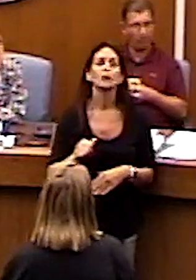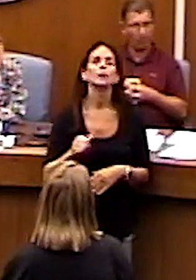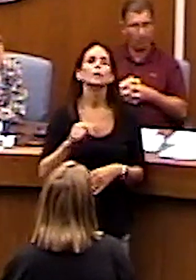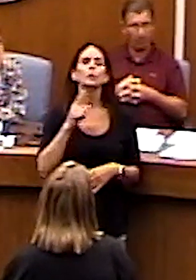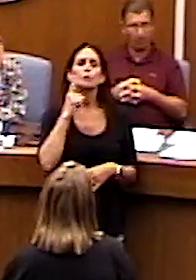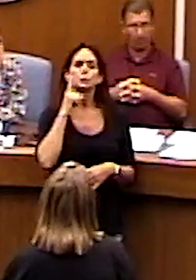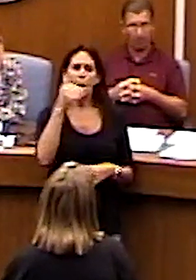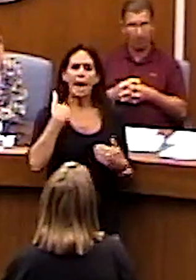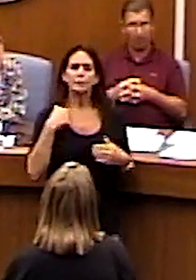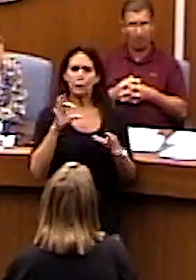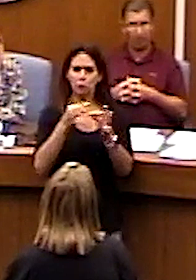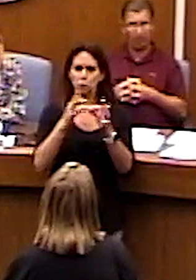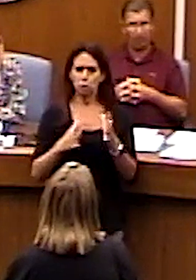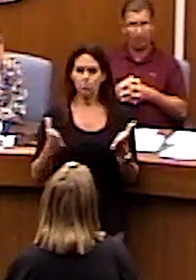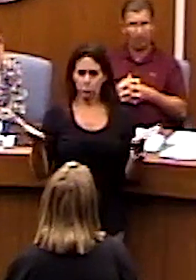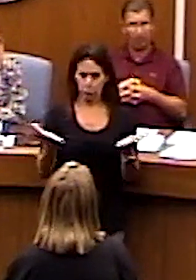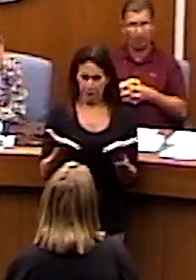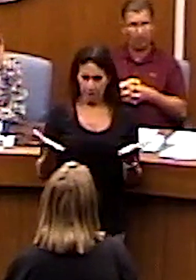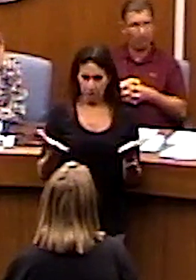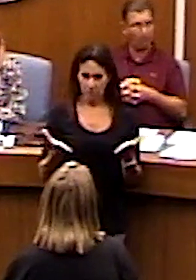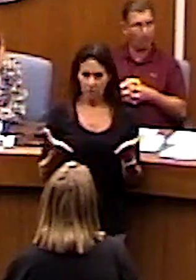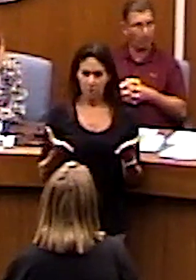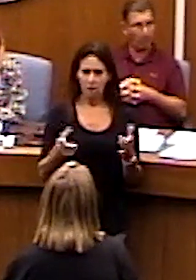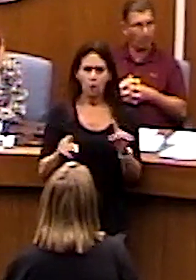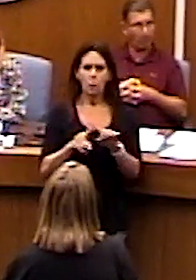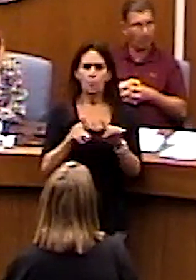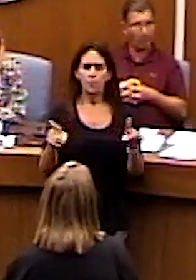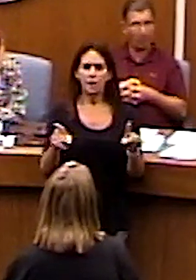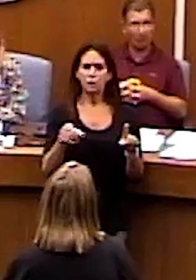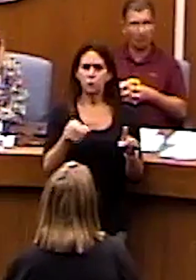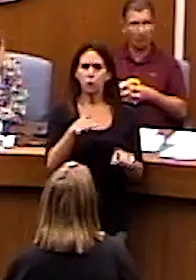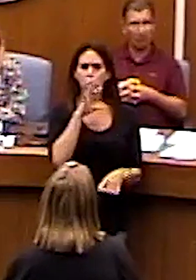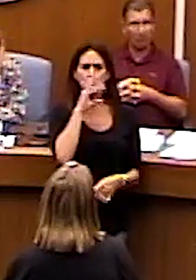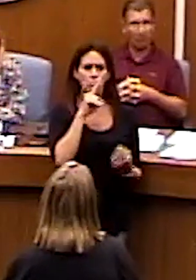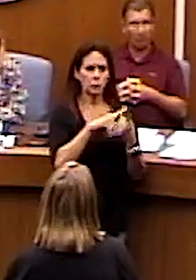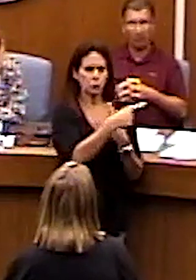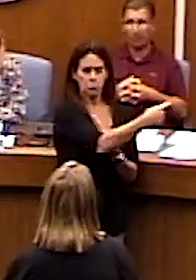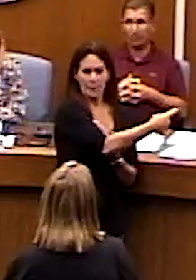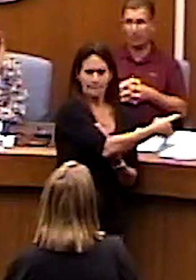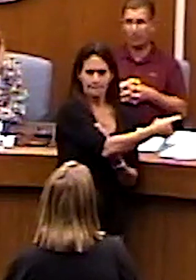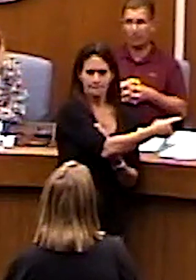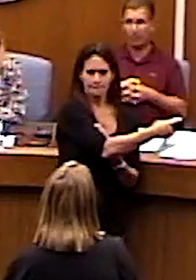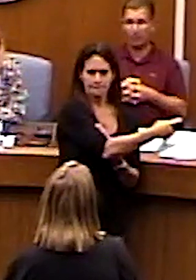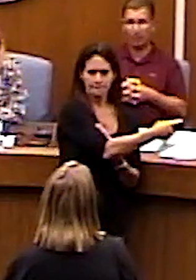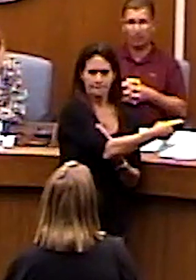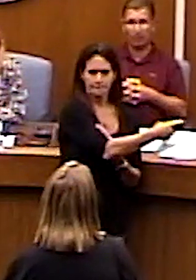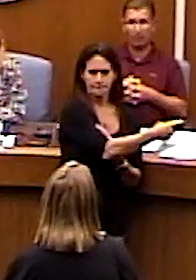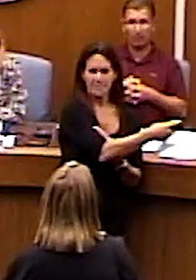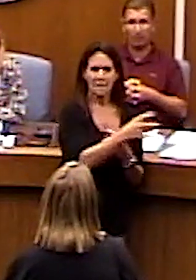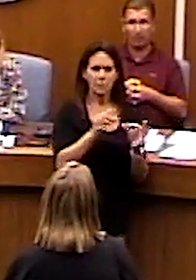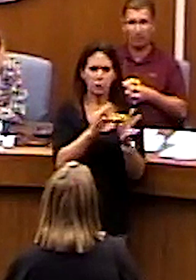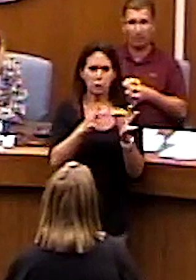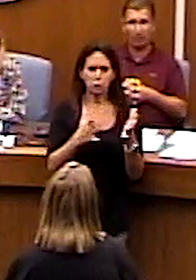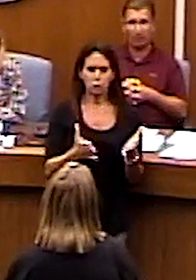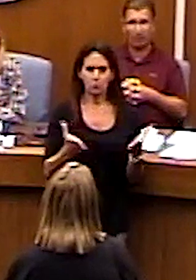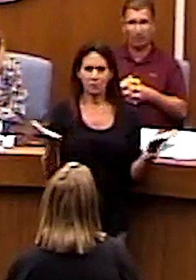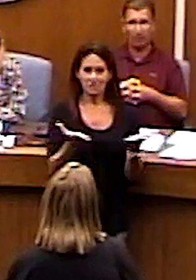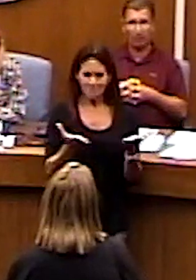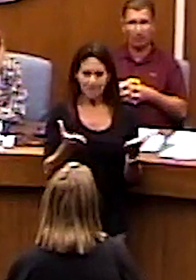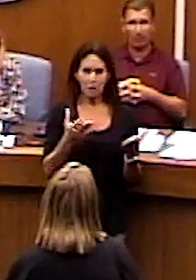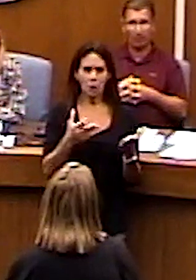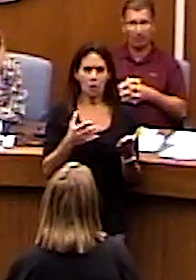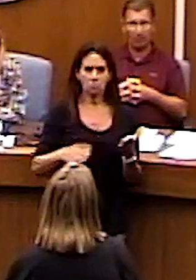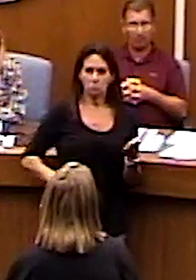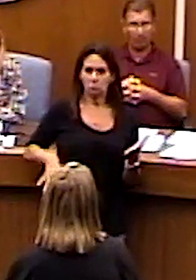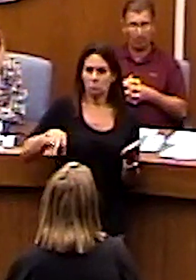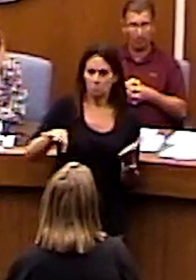an interpreter here, and yet you are conversing with us. Now, the interpreter's here at a time and expense